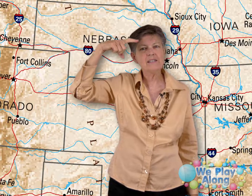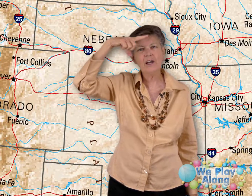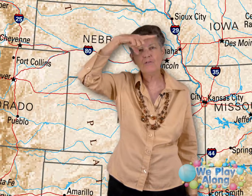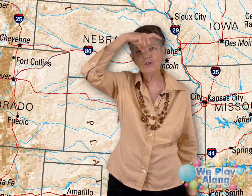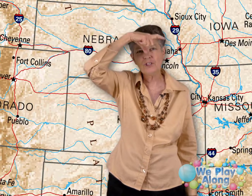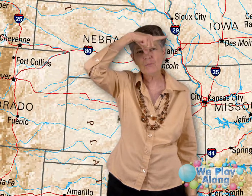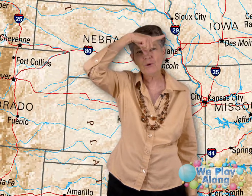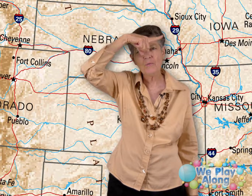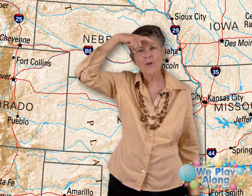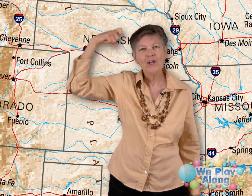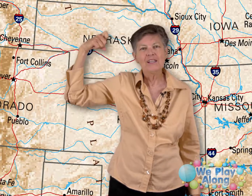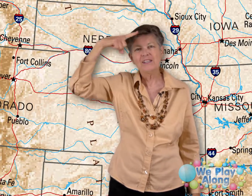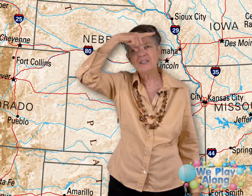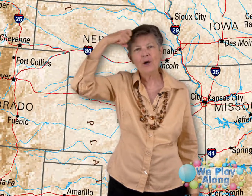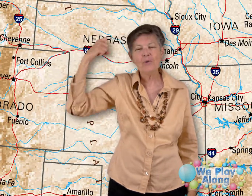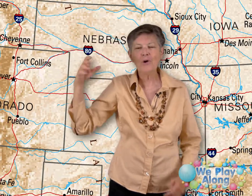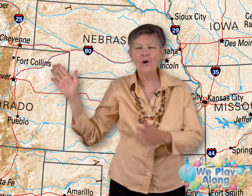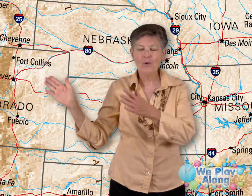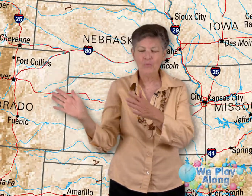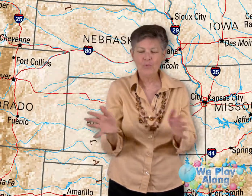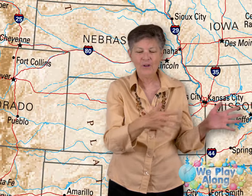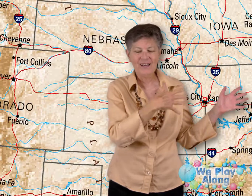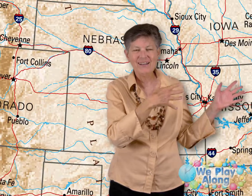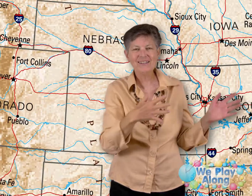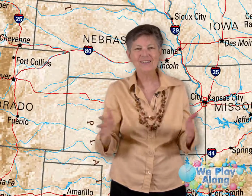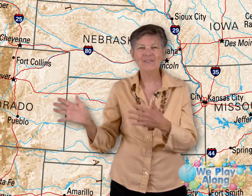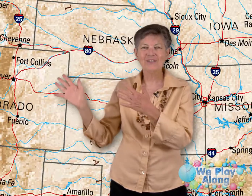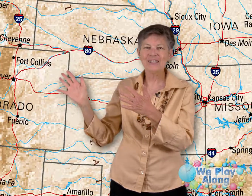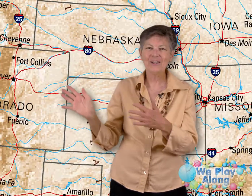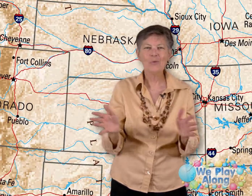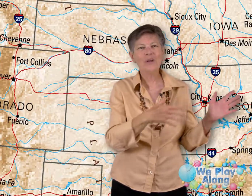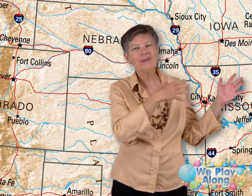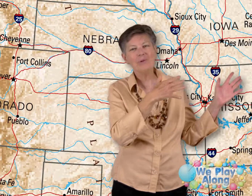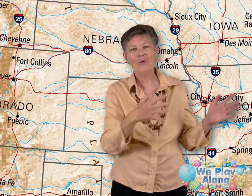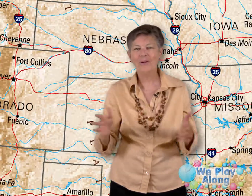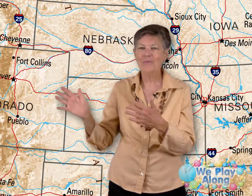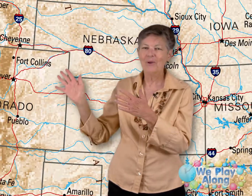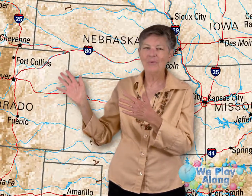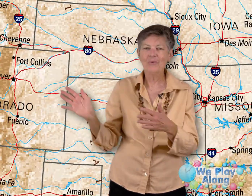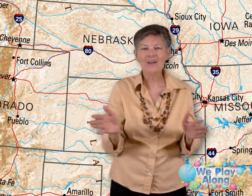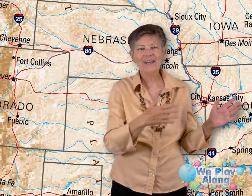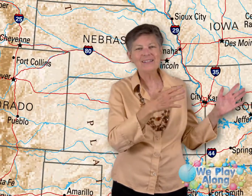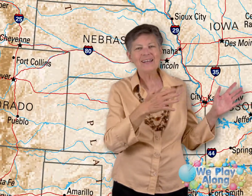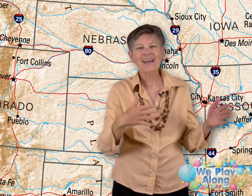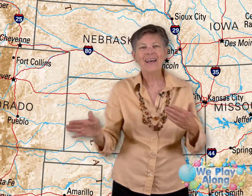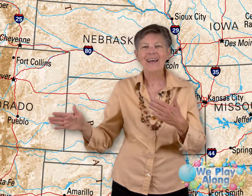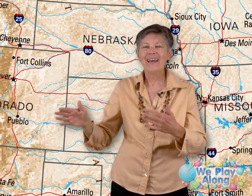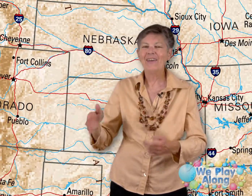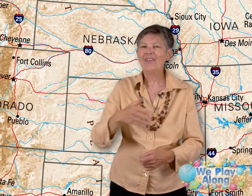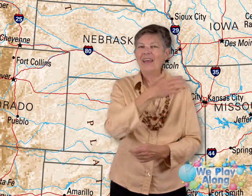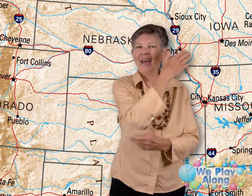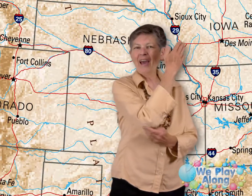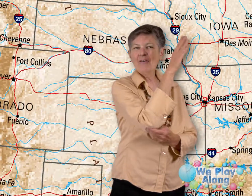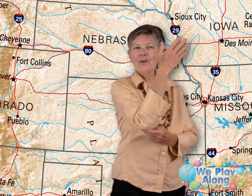sign for summer. Summer breeze, just like the wind blowing, breeze in the